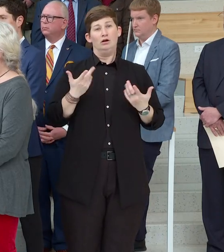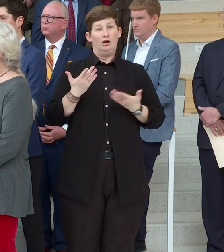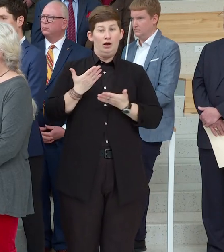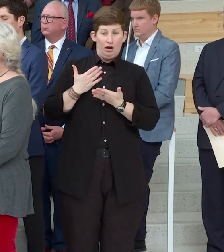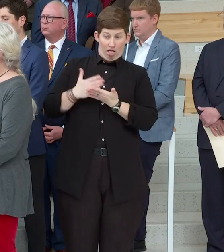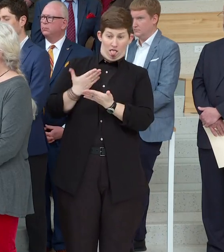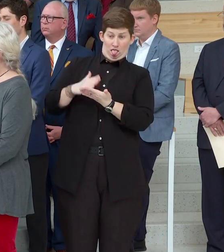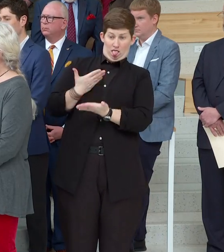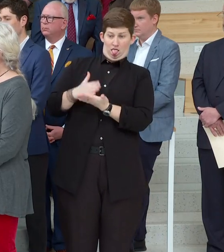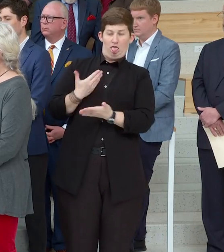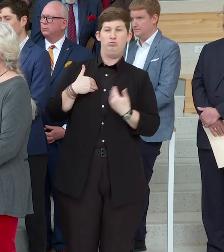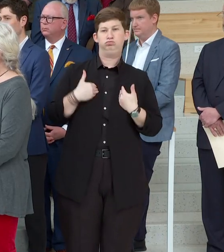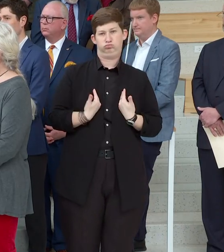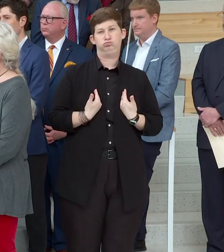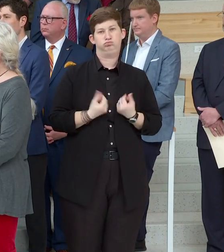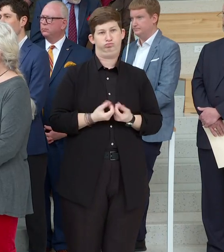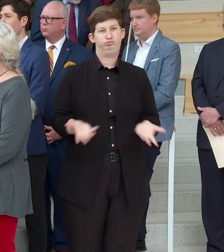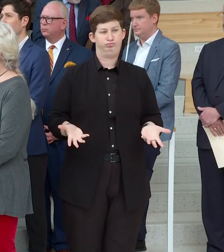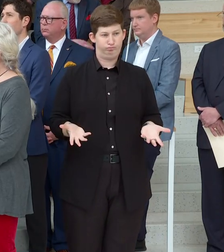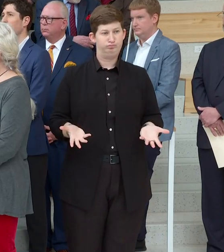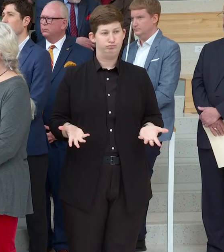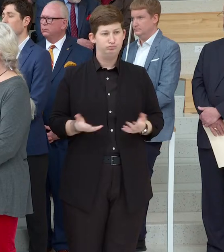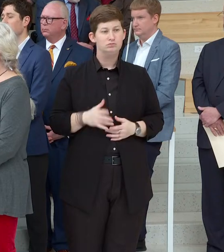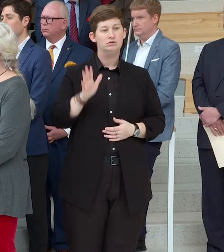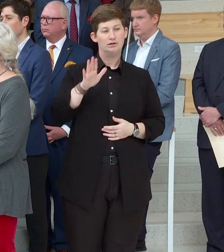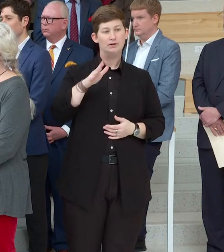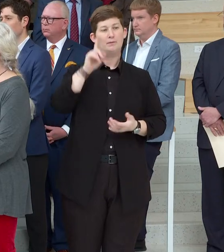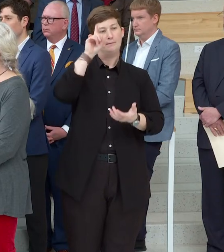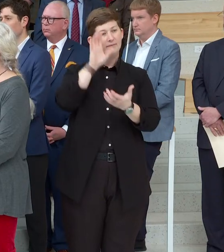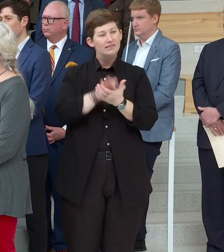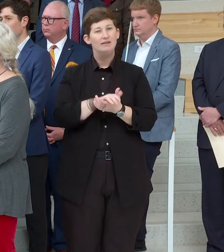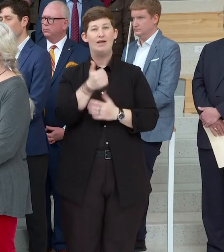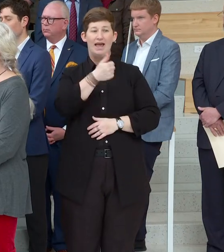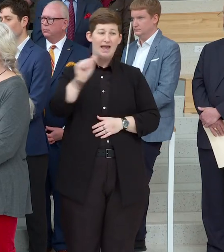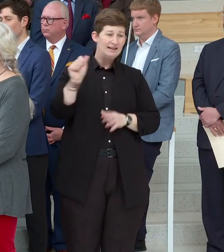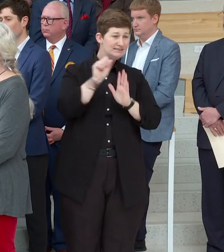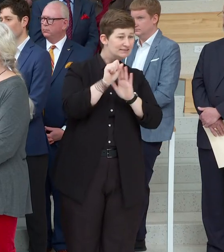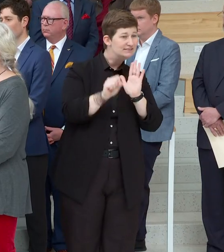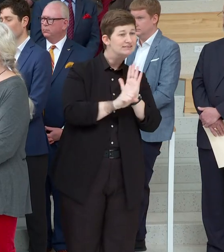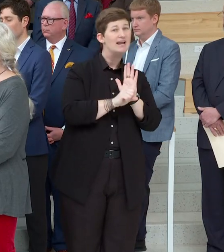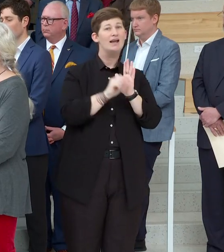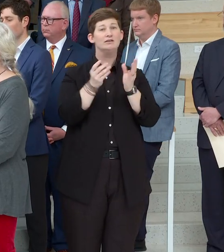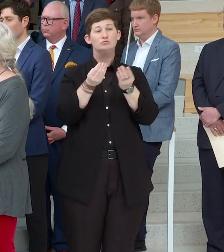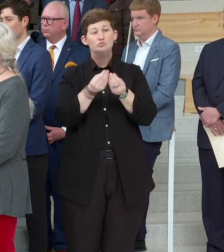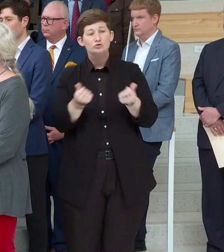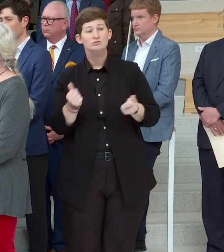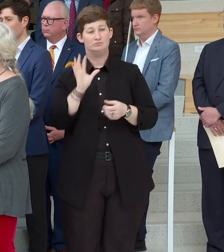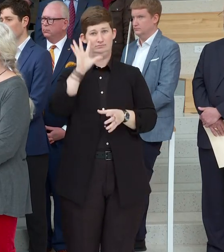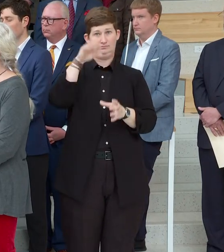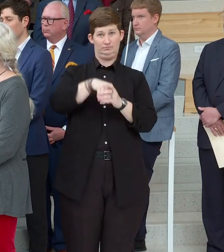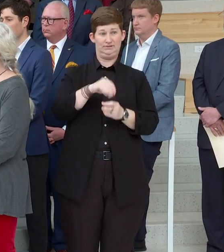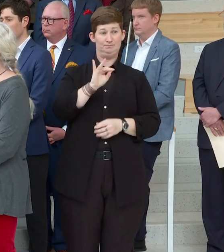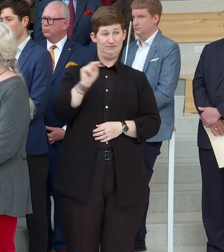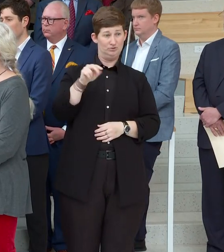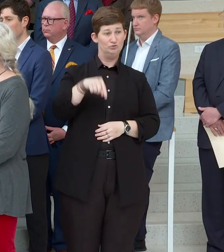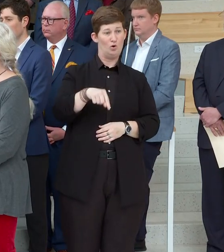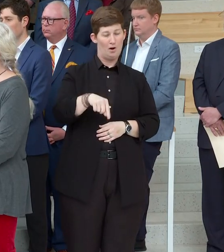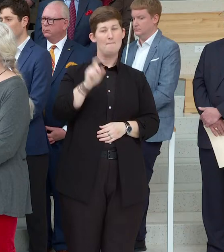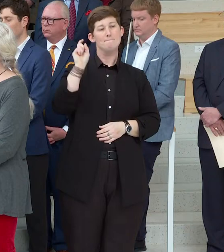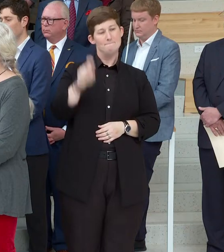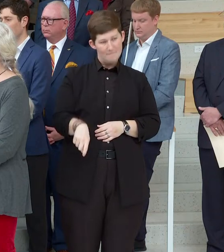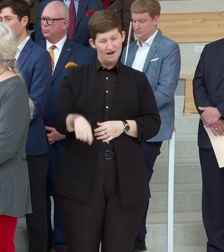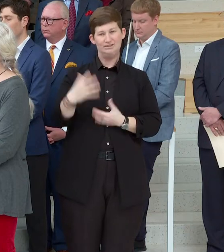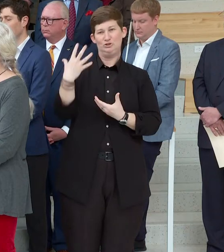that any city or state resolution to the TNC issue in Minnesota must include